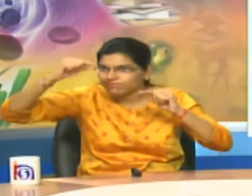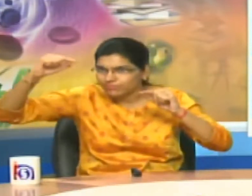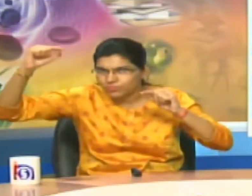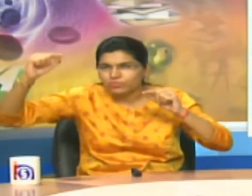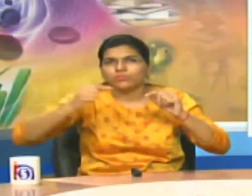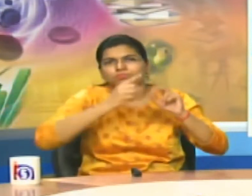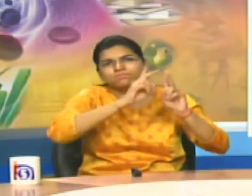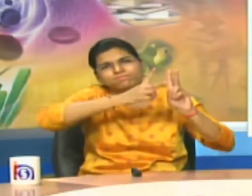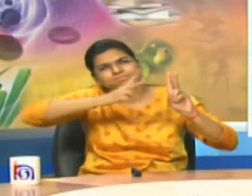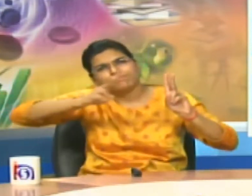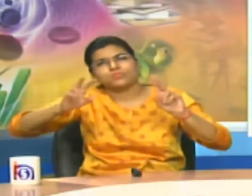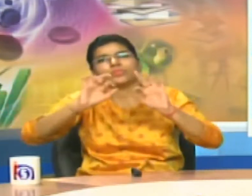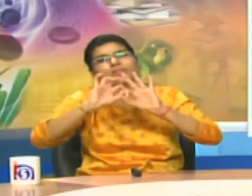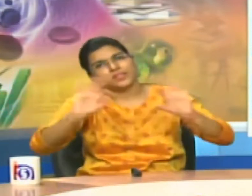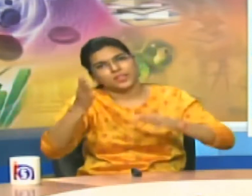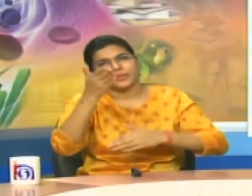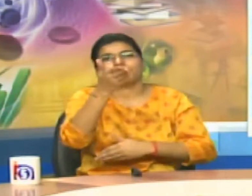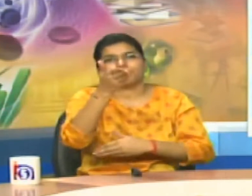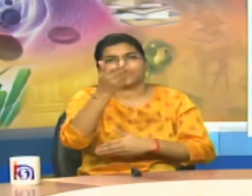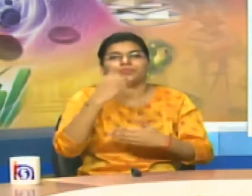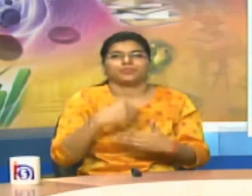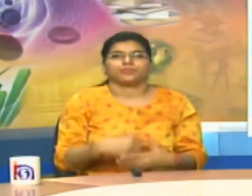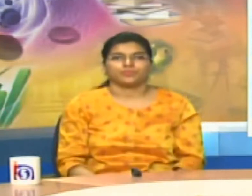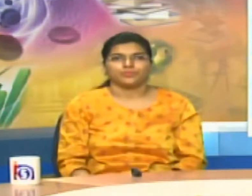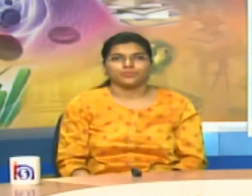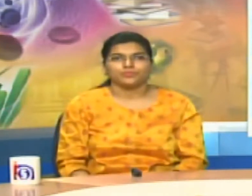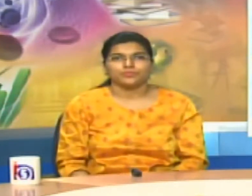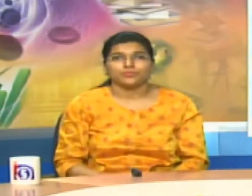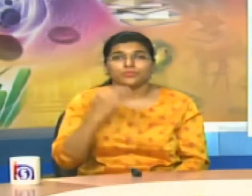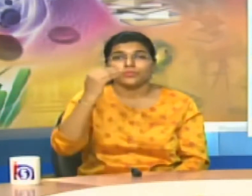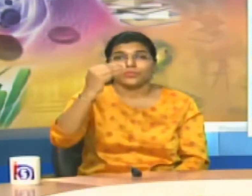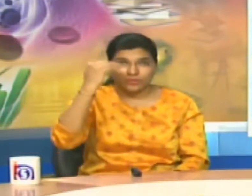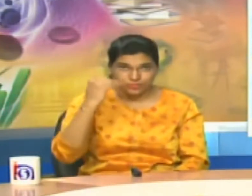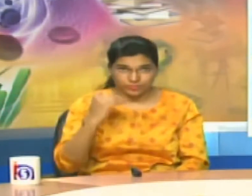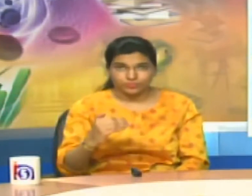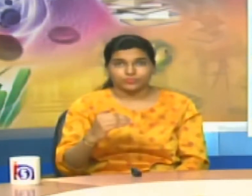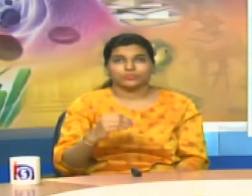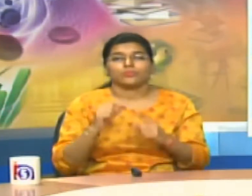graph or line graph. So that is used for